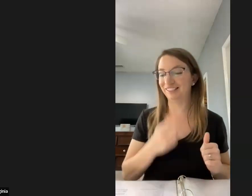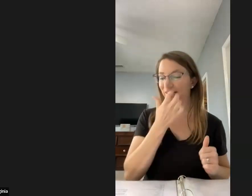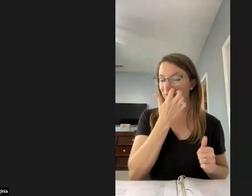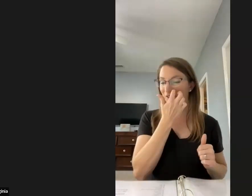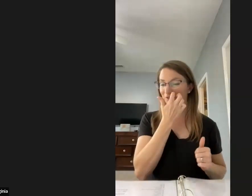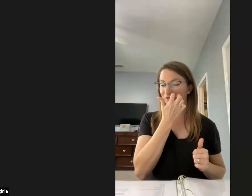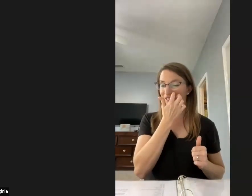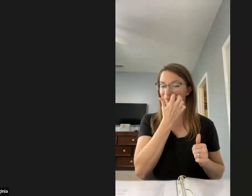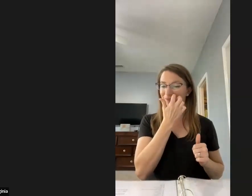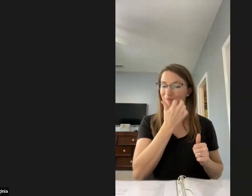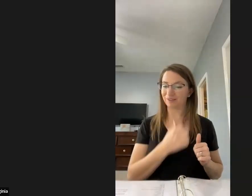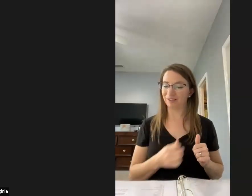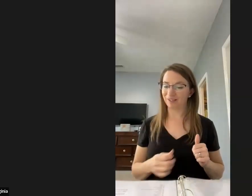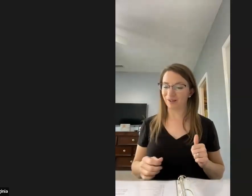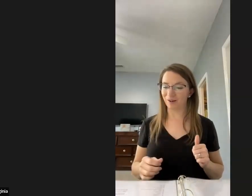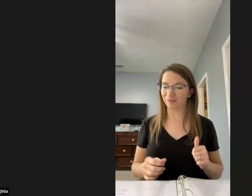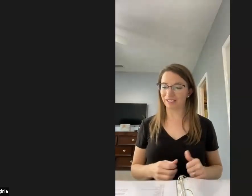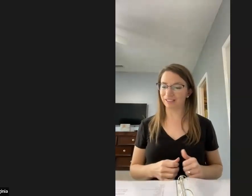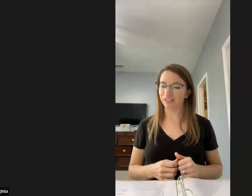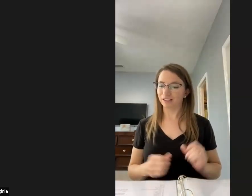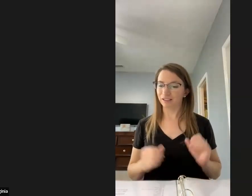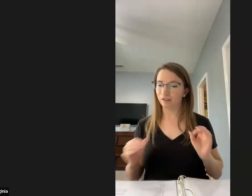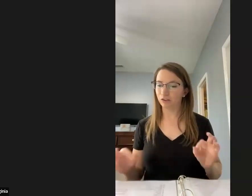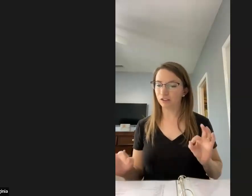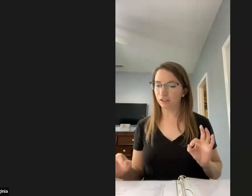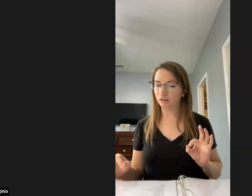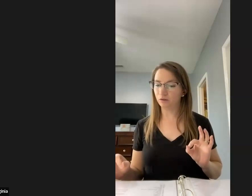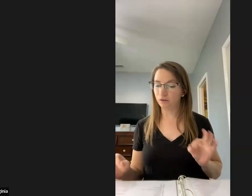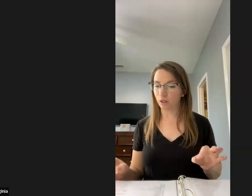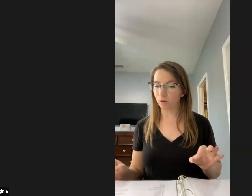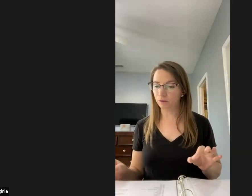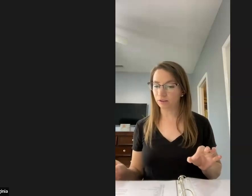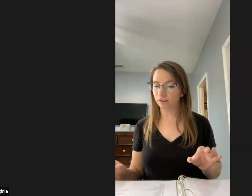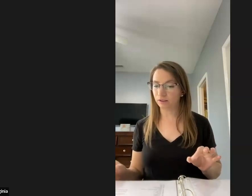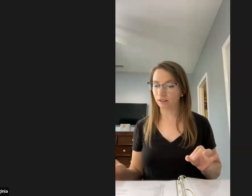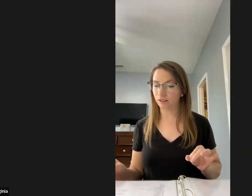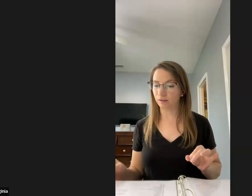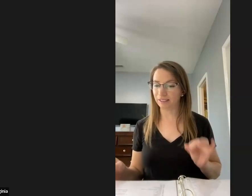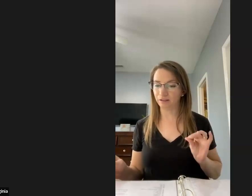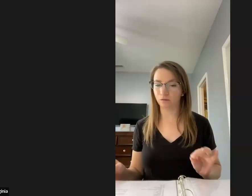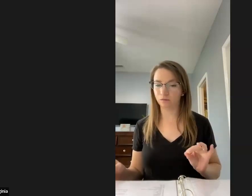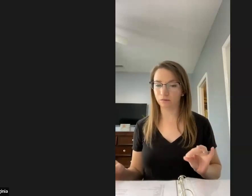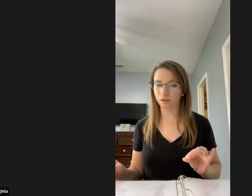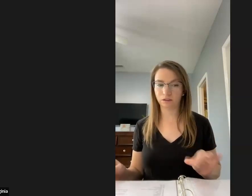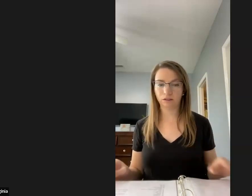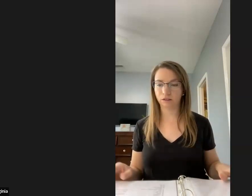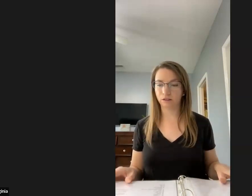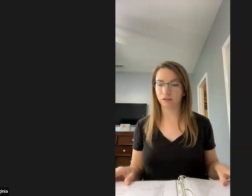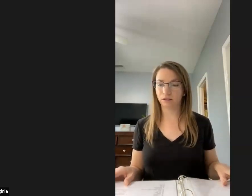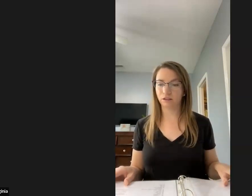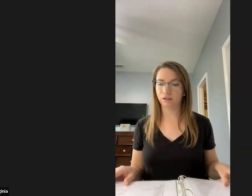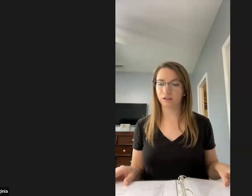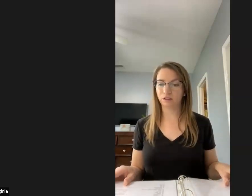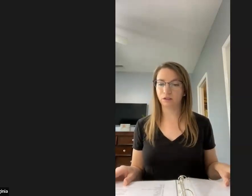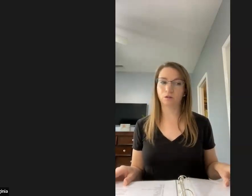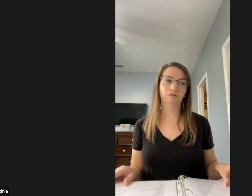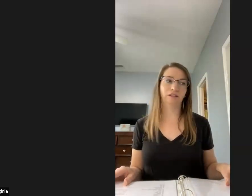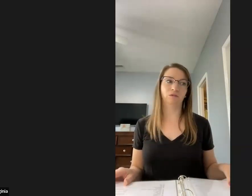exactly how you do that. All right. So just a little note. I don't know if I